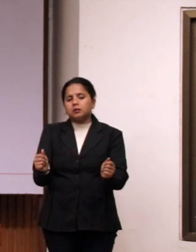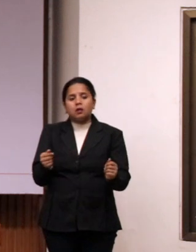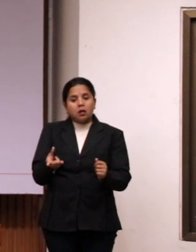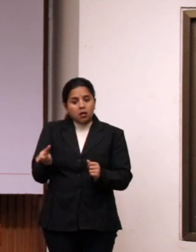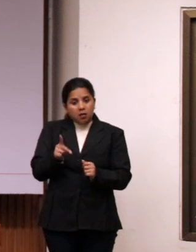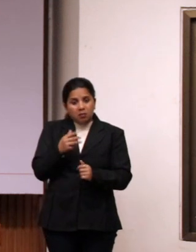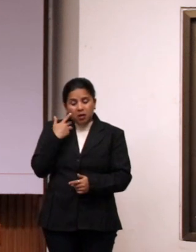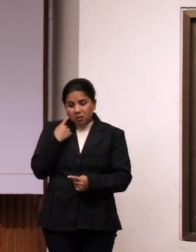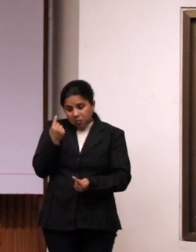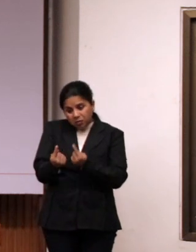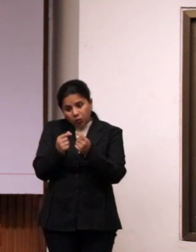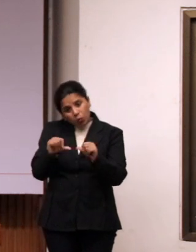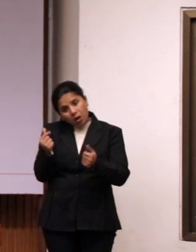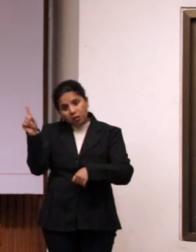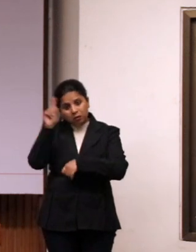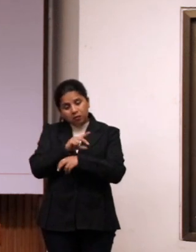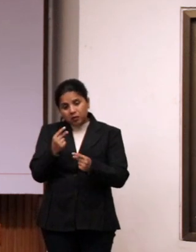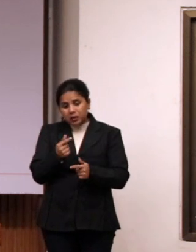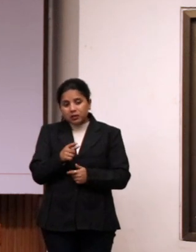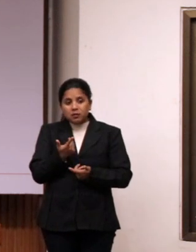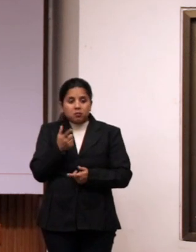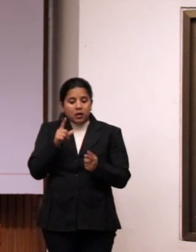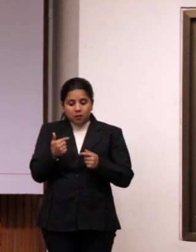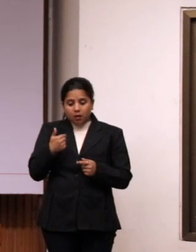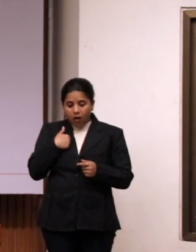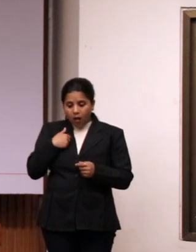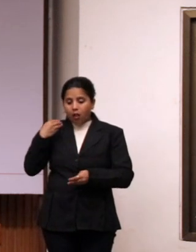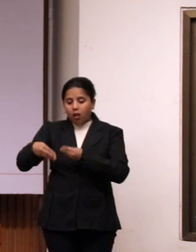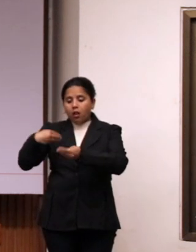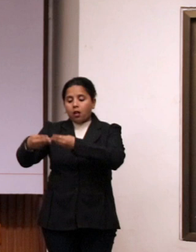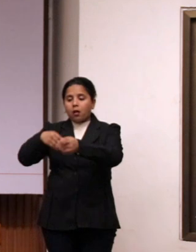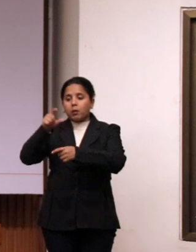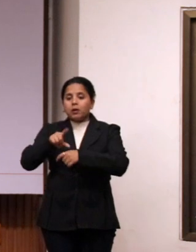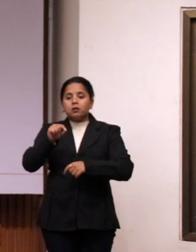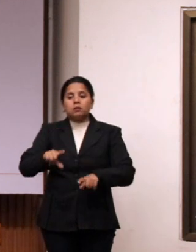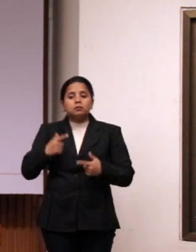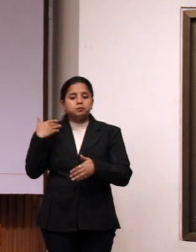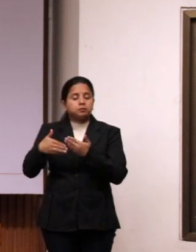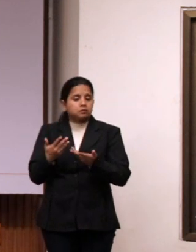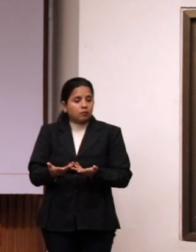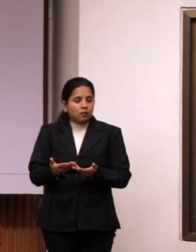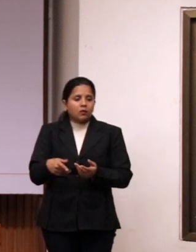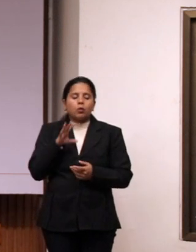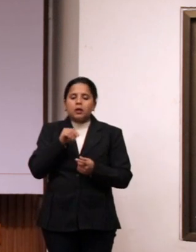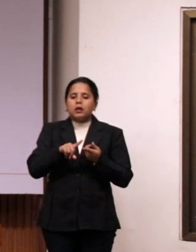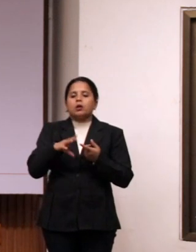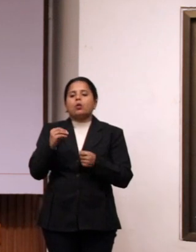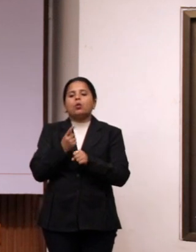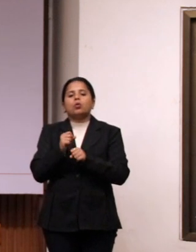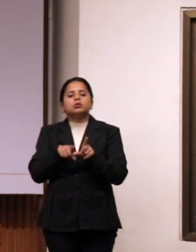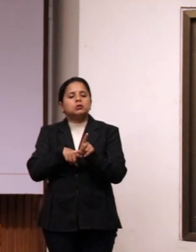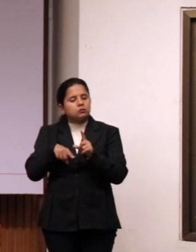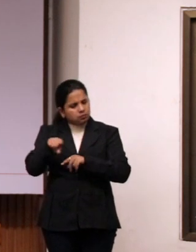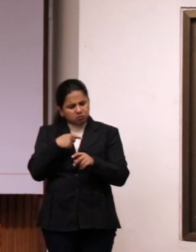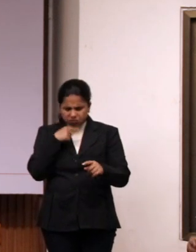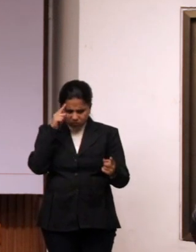regeneration may take, I don't know, 10 life of mine, it won't come. So there you intervene through ecological restoration. But yes, I